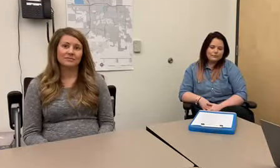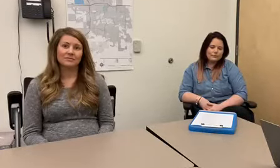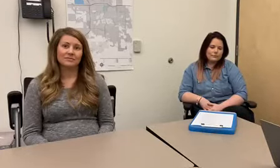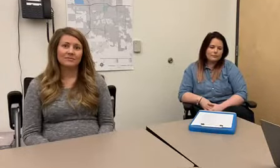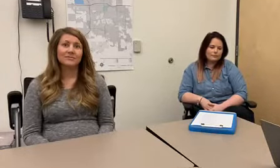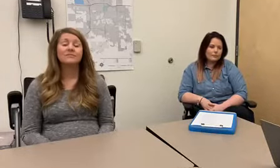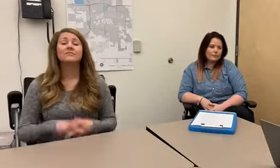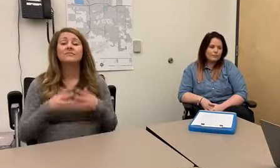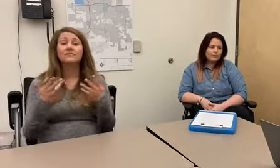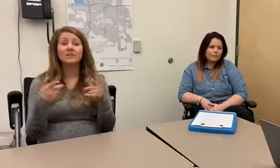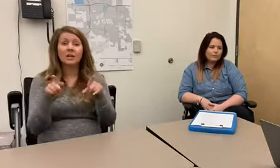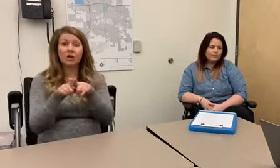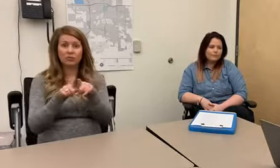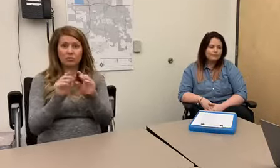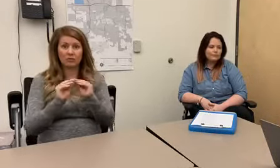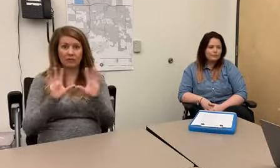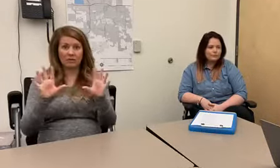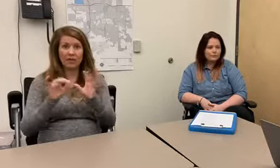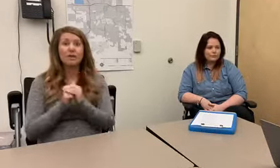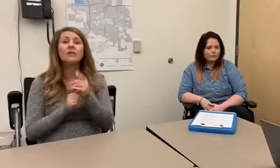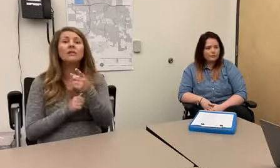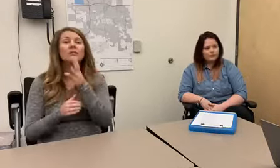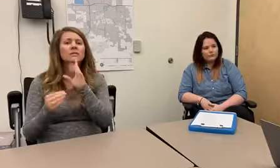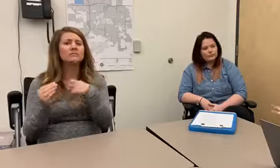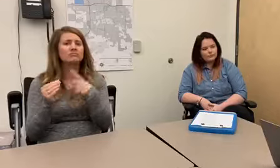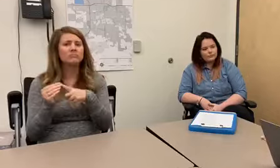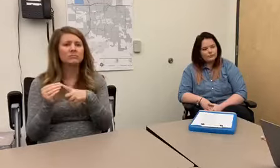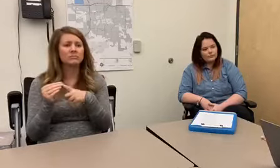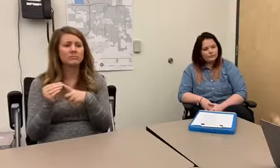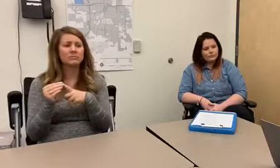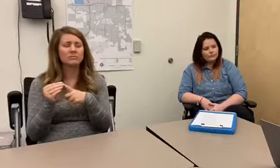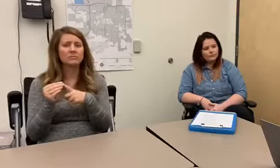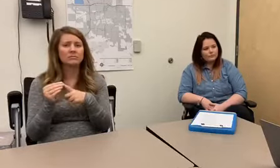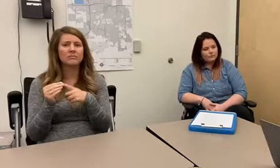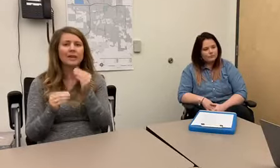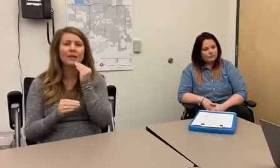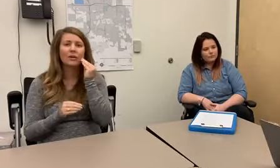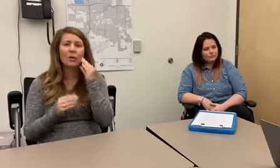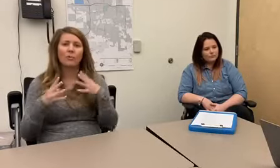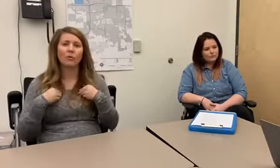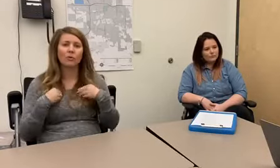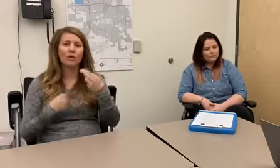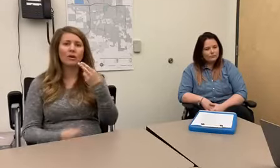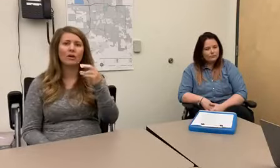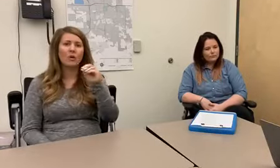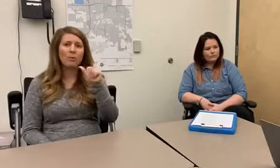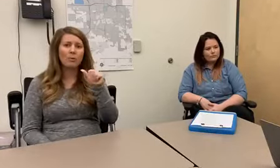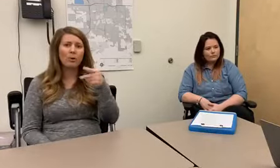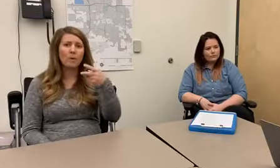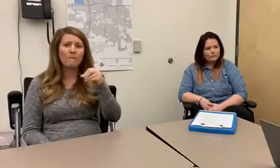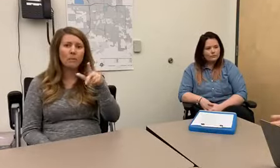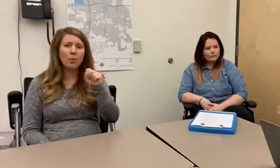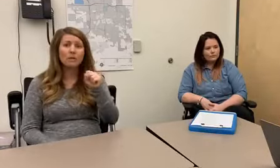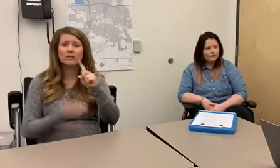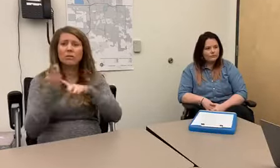And just to clarify, you know, you talked about homeowners, pools. I know certain neighborhoods have pools. What about apartment complex